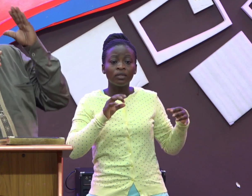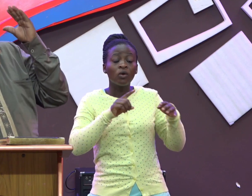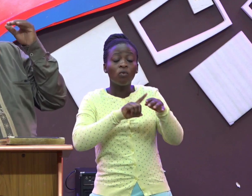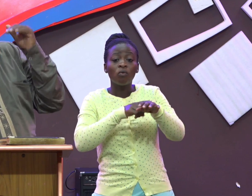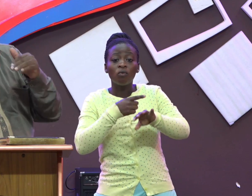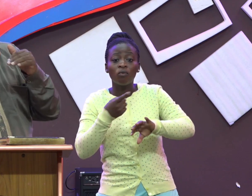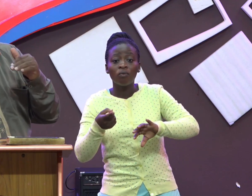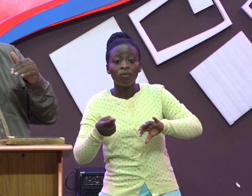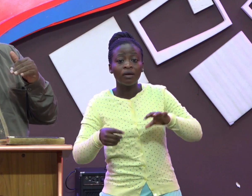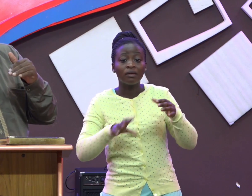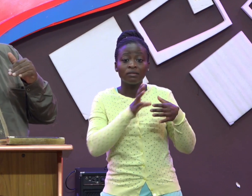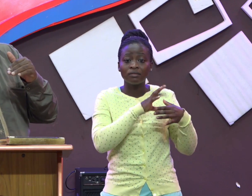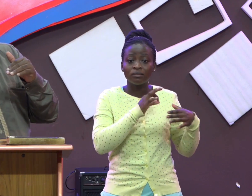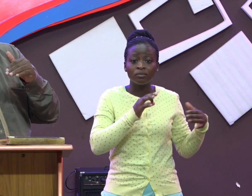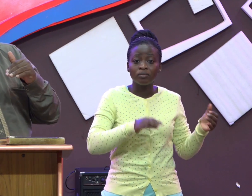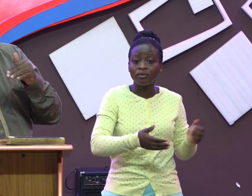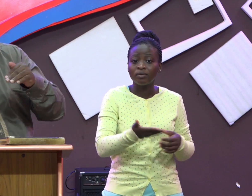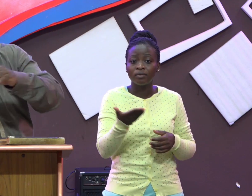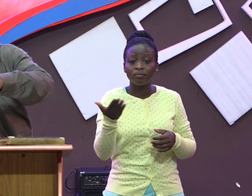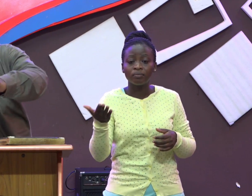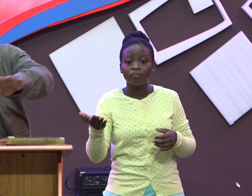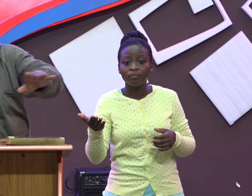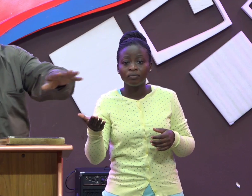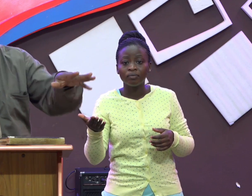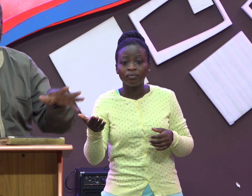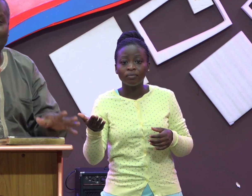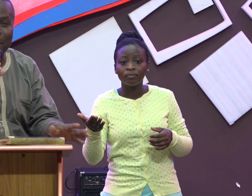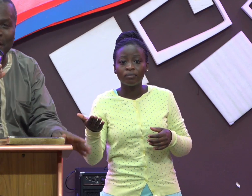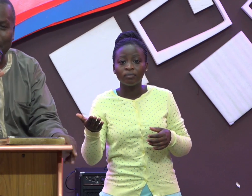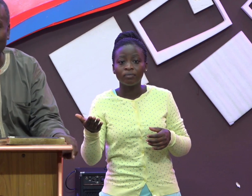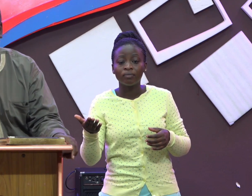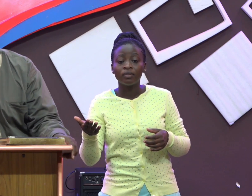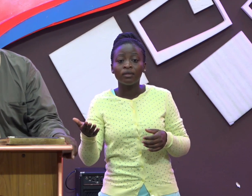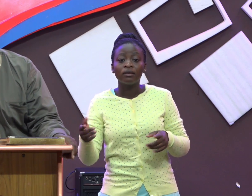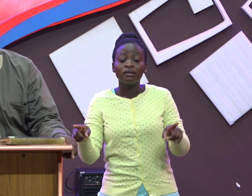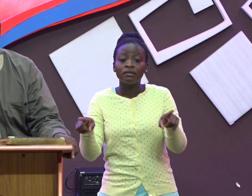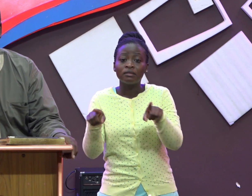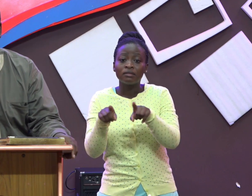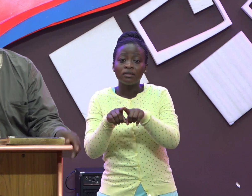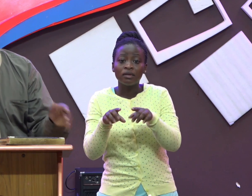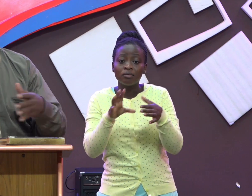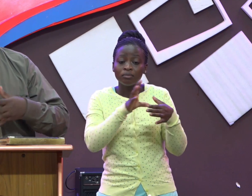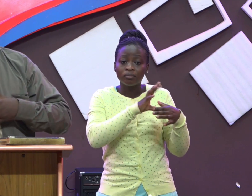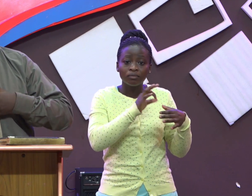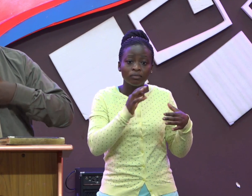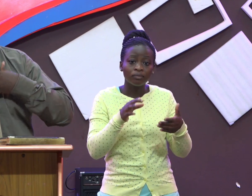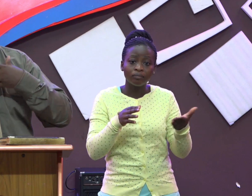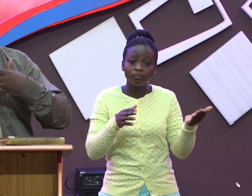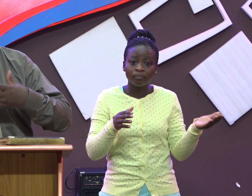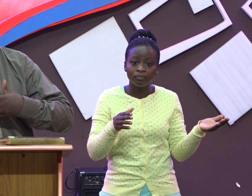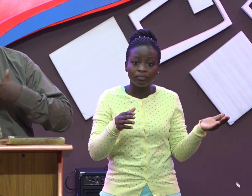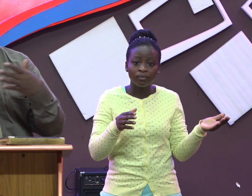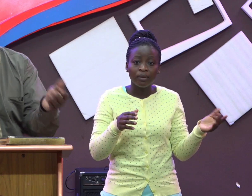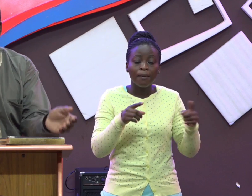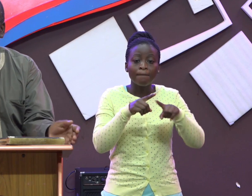gusobola okukola ebyagwo. When the spirit is there it can do its own. Wammeeme eno ng'ali olumuna mu buzibu. Even the soul is outwardly maybe in danger. Naye nga